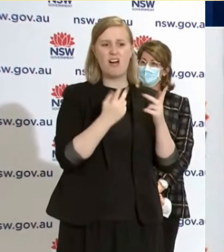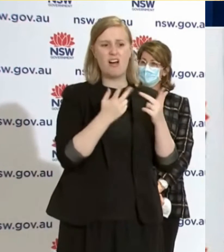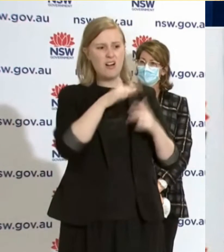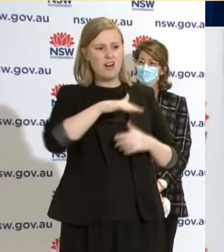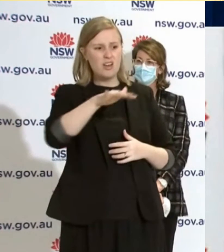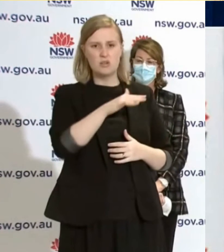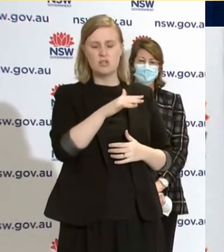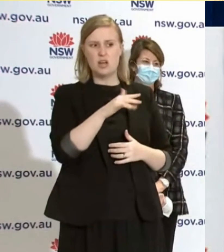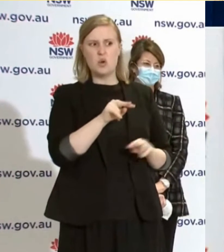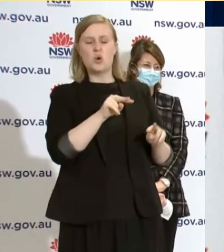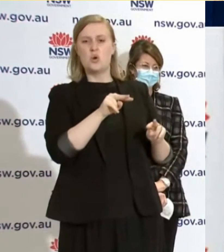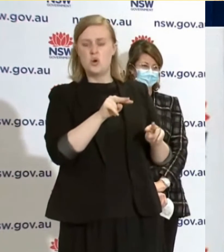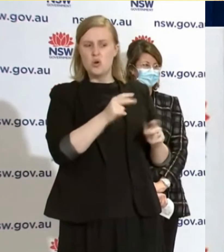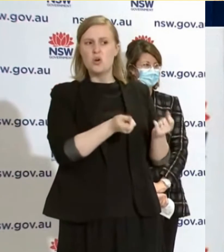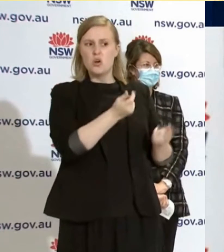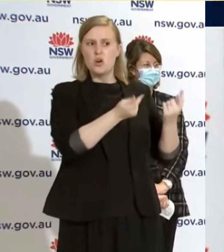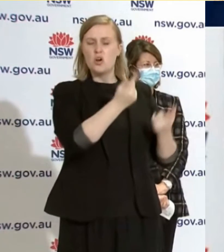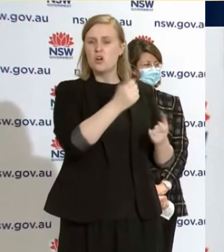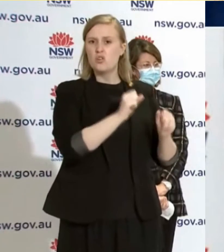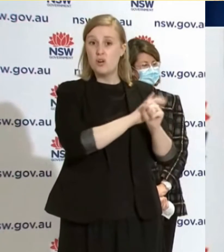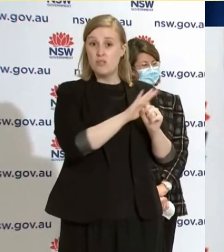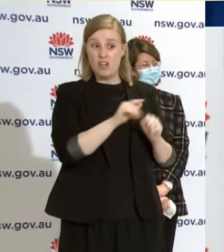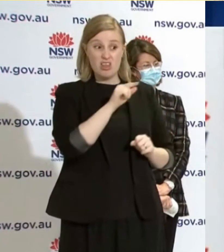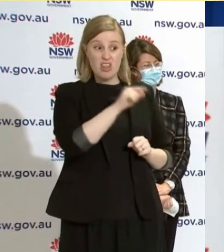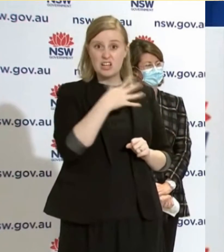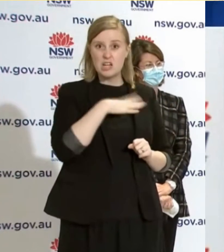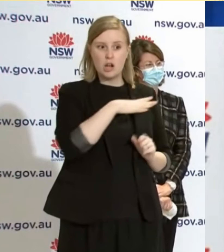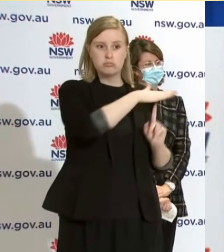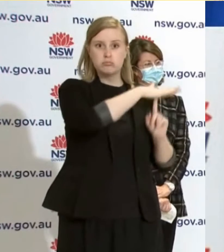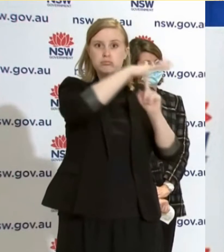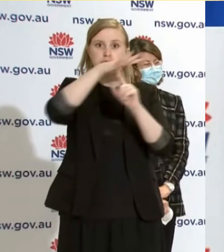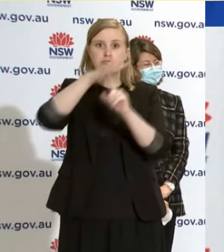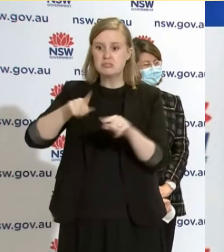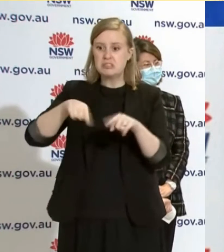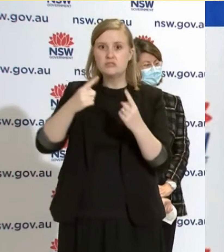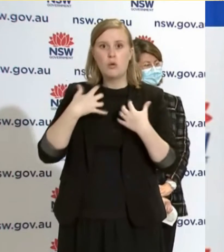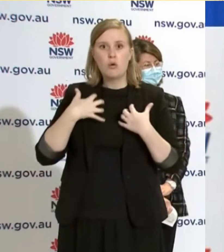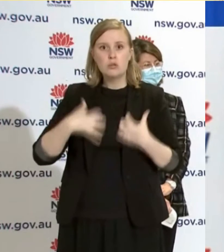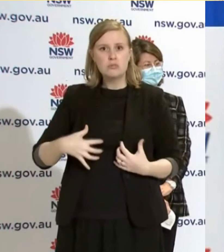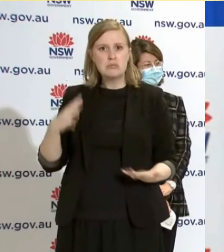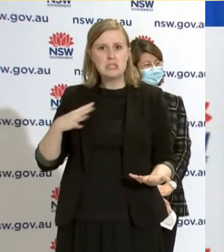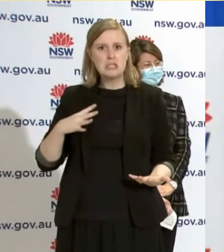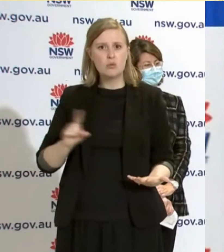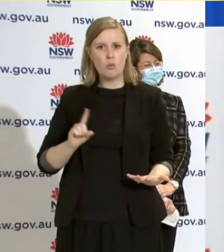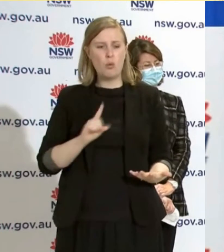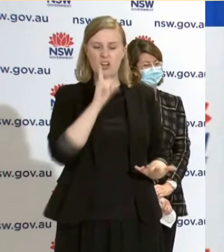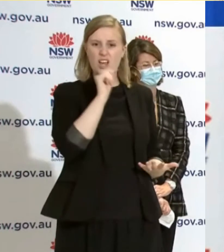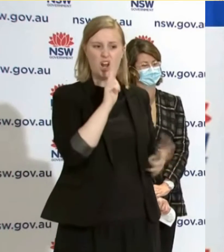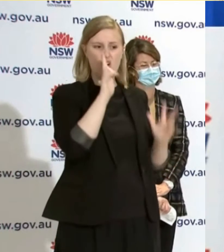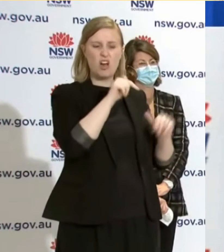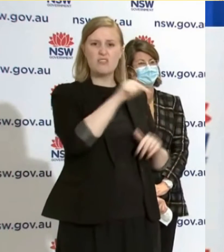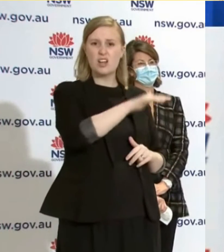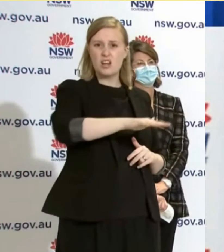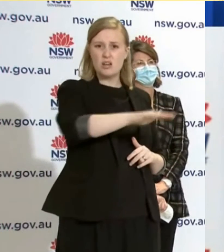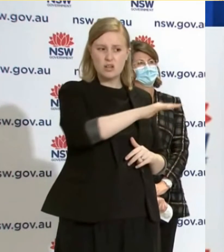communities for extra health care, or what's happening on the ground there? Certainly, we have cases that are requiring intensive care.